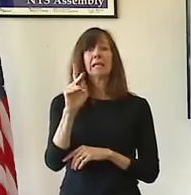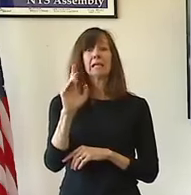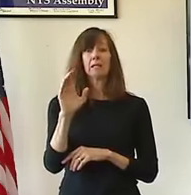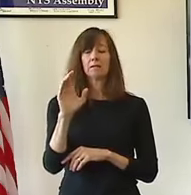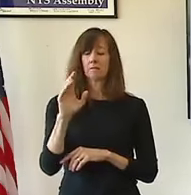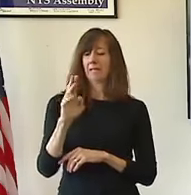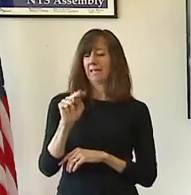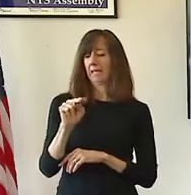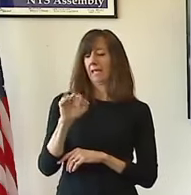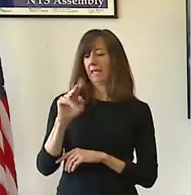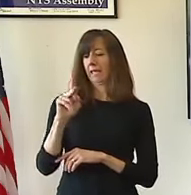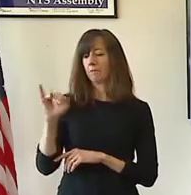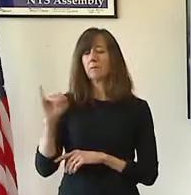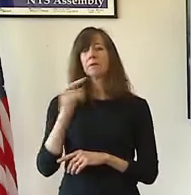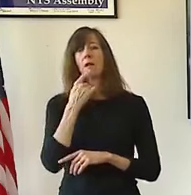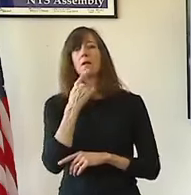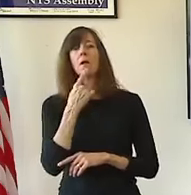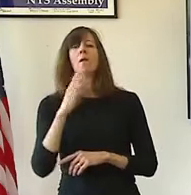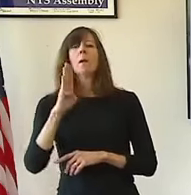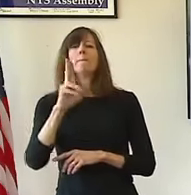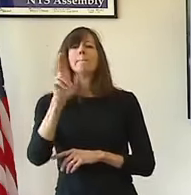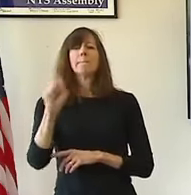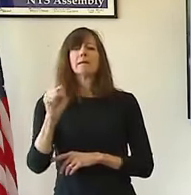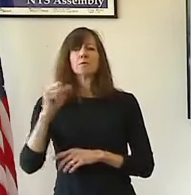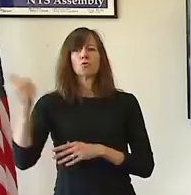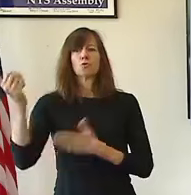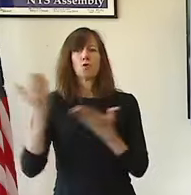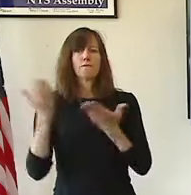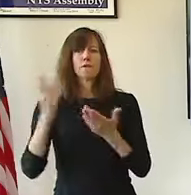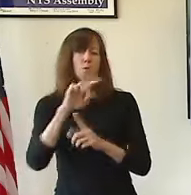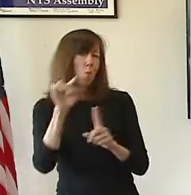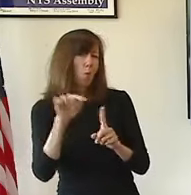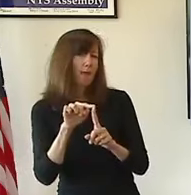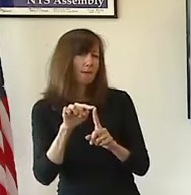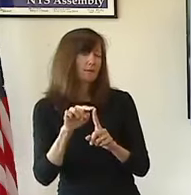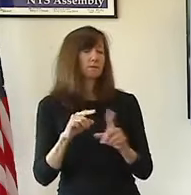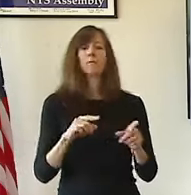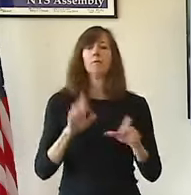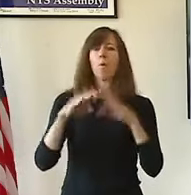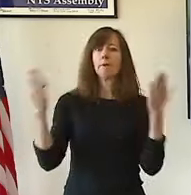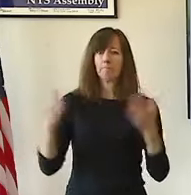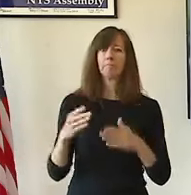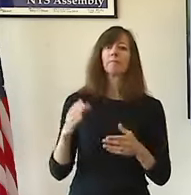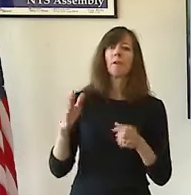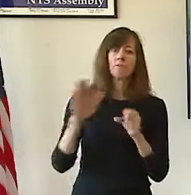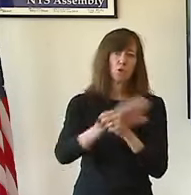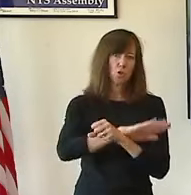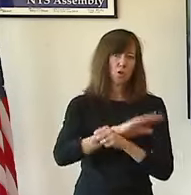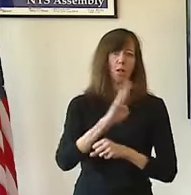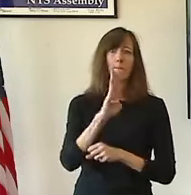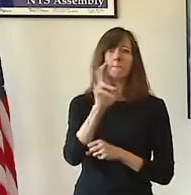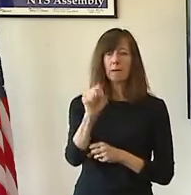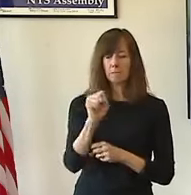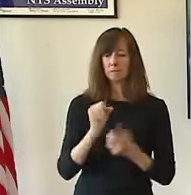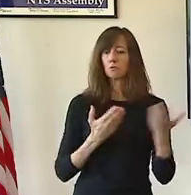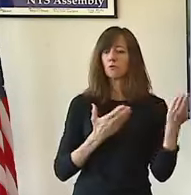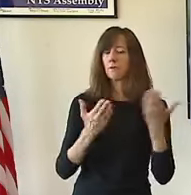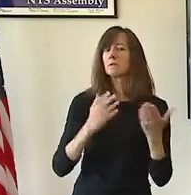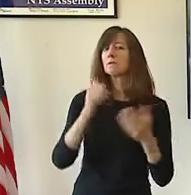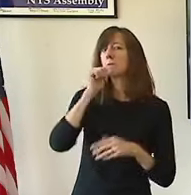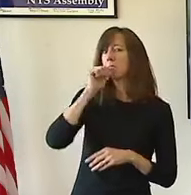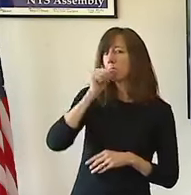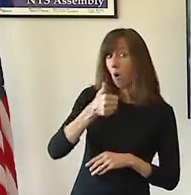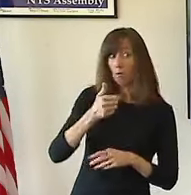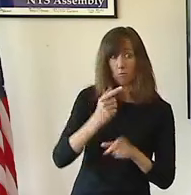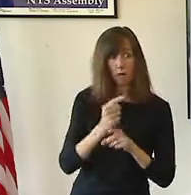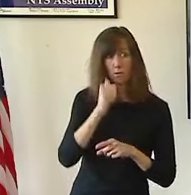June 6th. Full bus service returns tomorrow, June the 6th. We're going to extend the no fare, so there will not